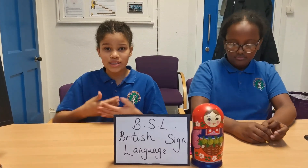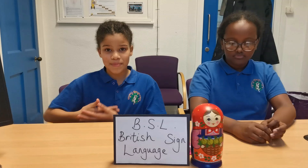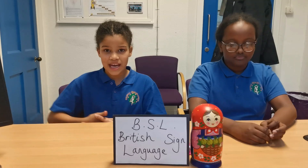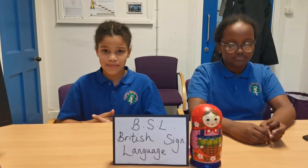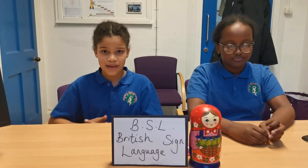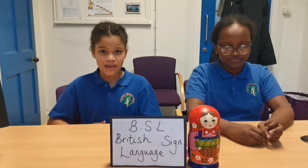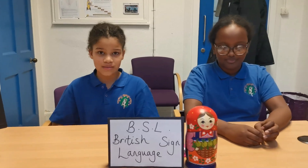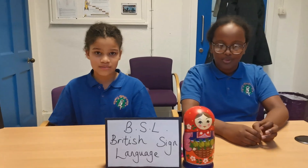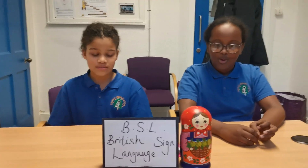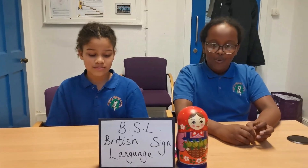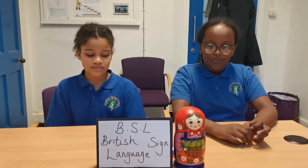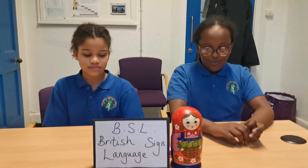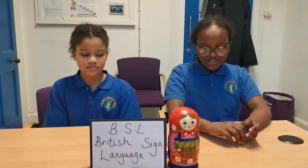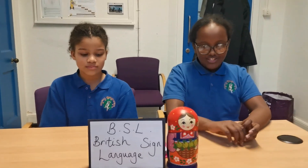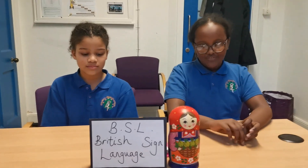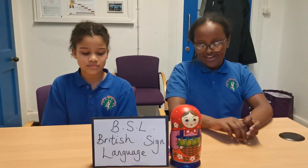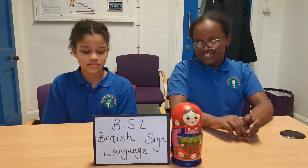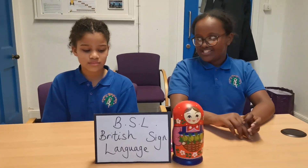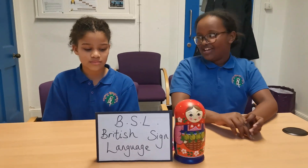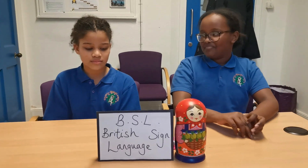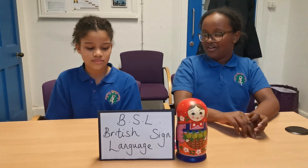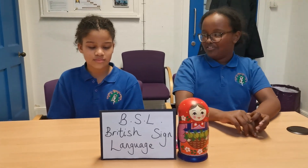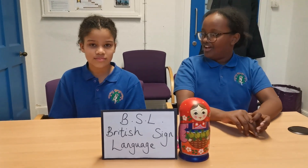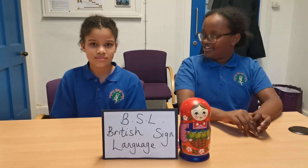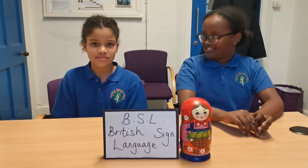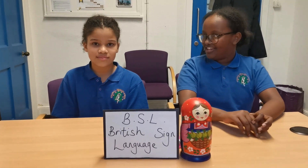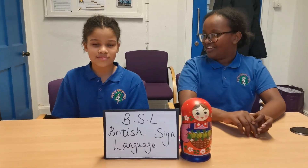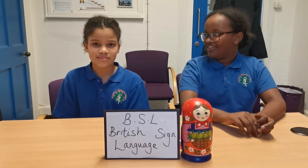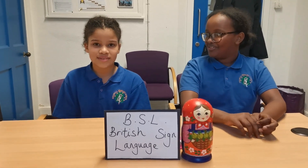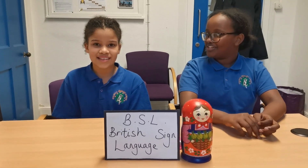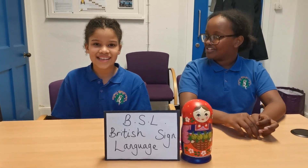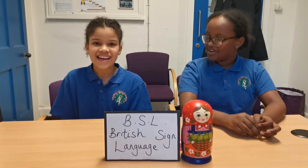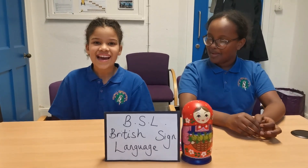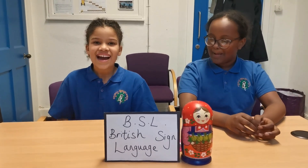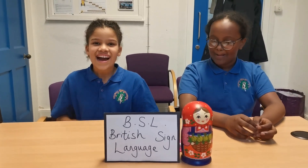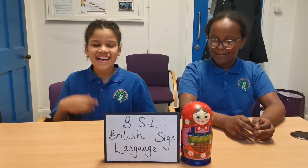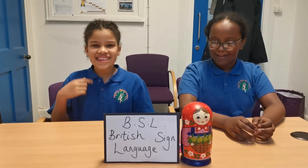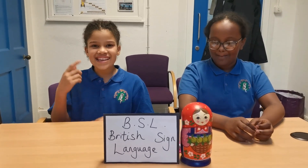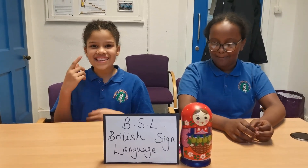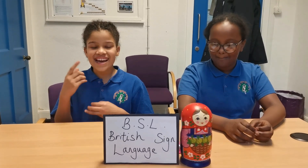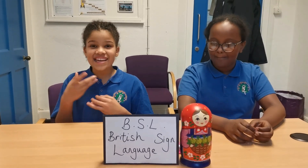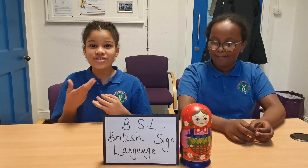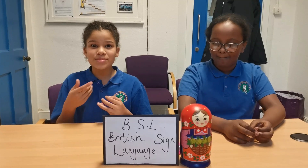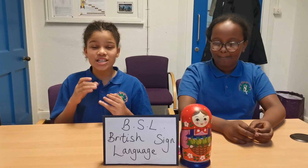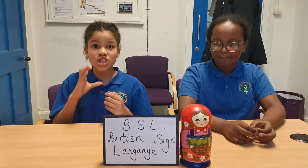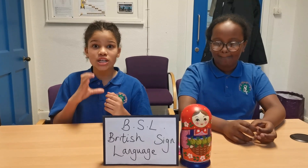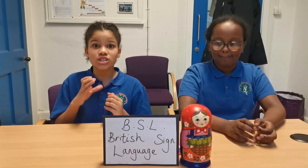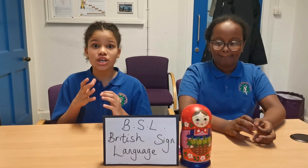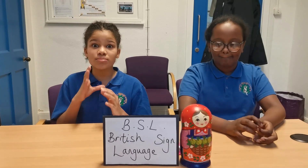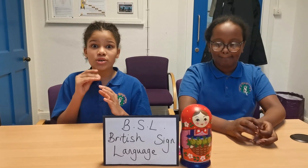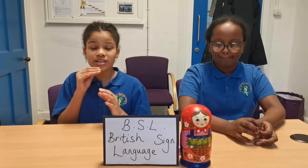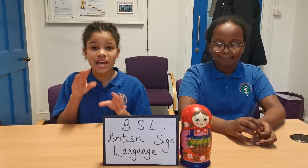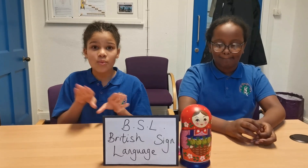a baby. What's the funnest thing about learning sign language? I think that it gives me a chance to communicate with